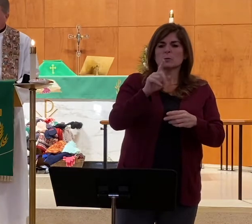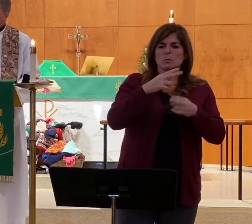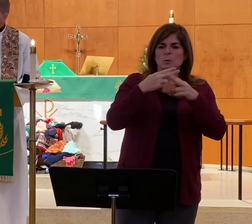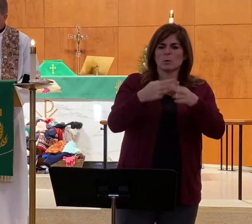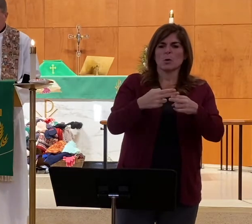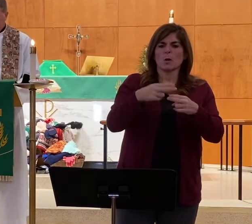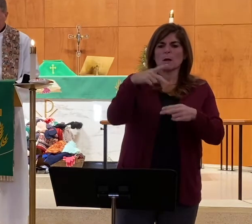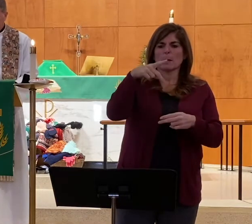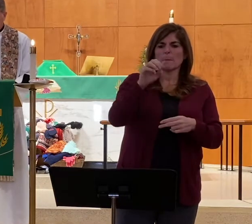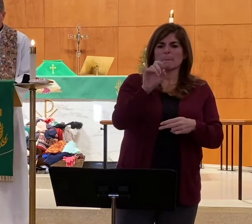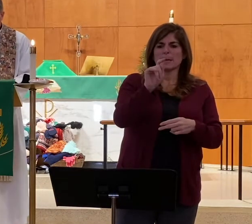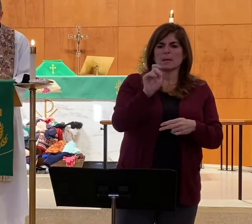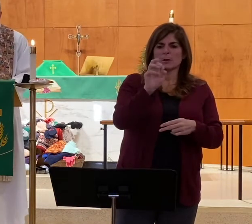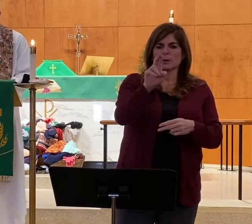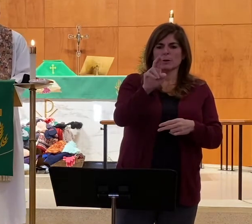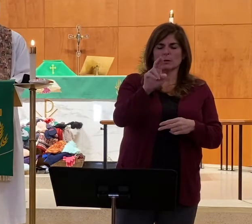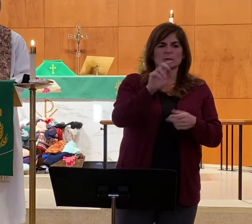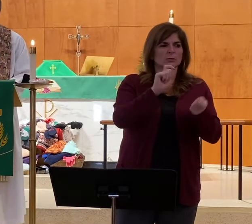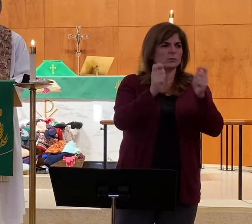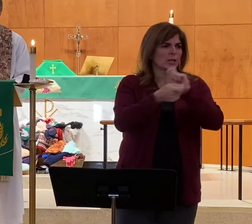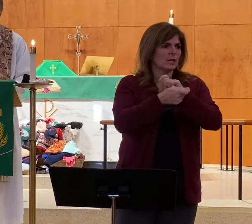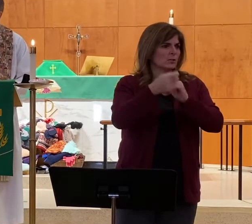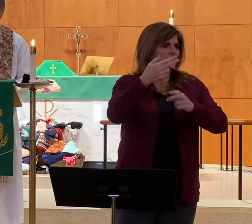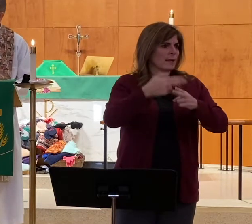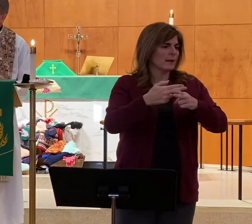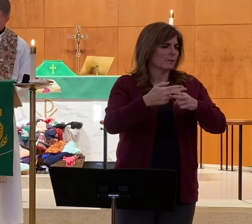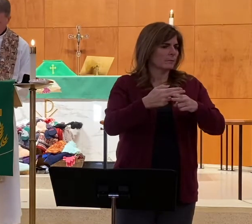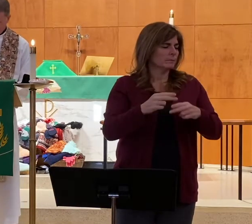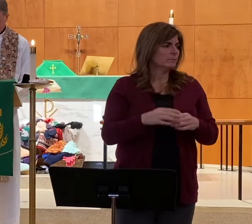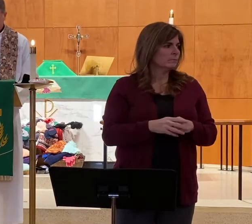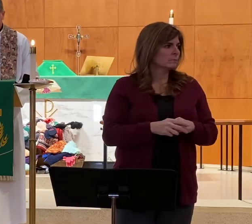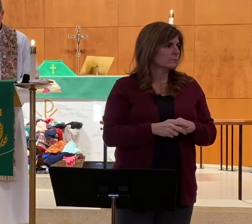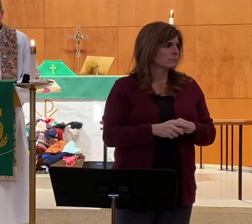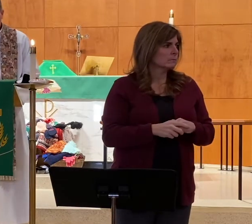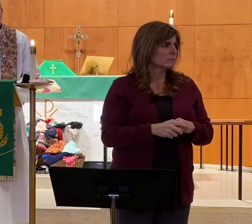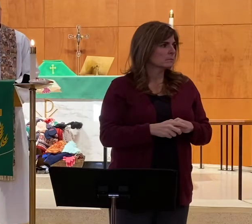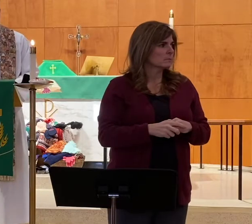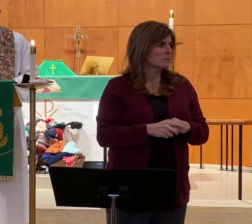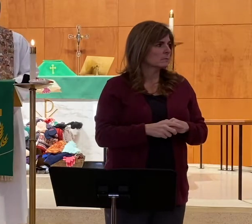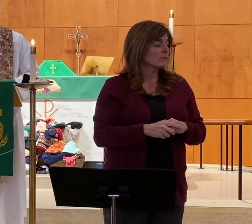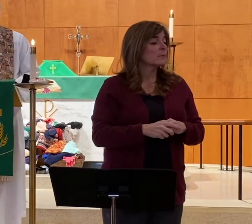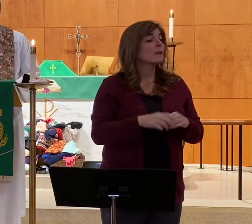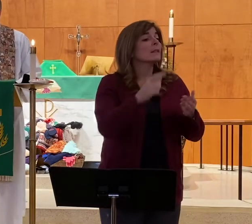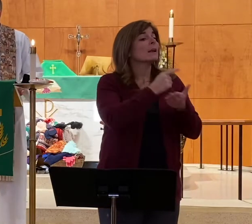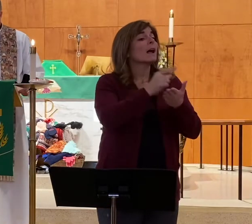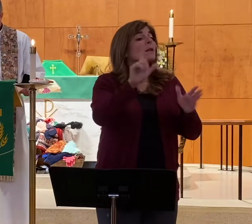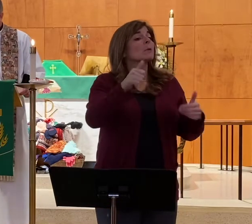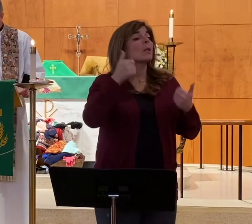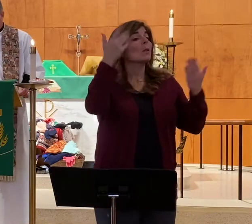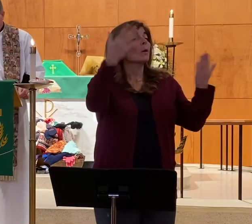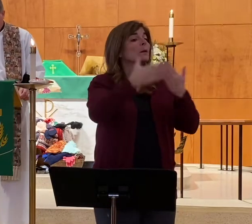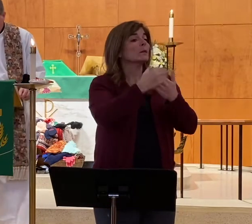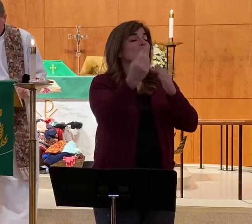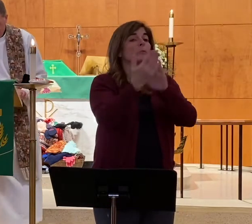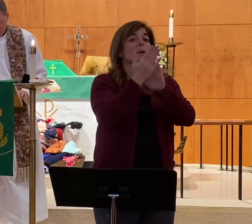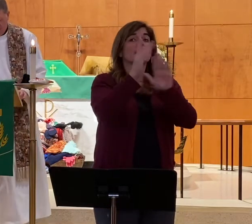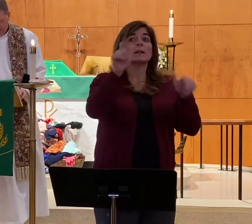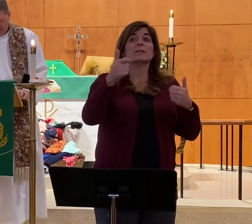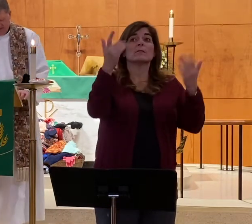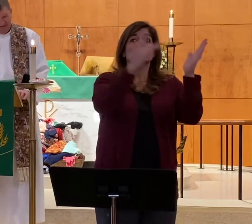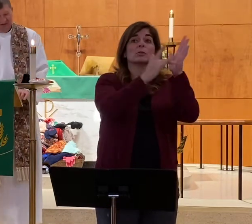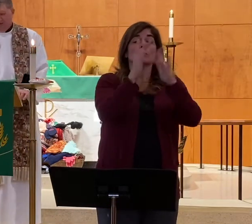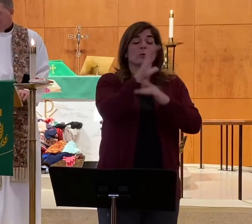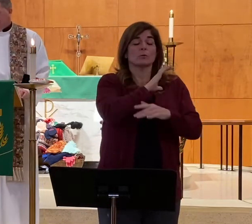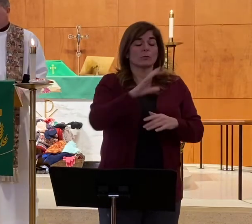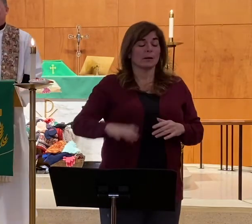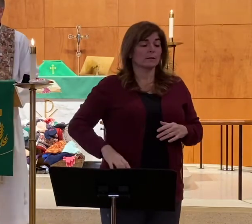to be called Cephas," which is translated as Peter. This is the gospel of our Lord.